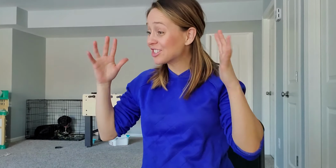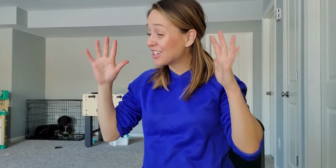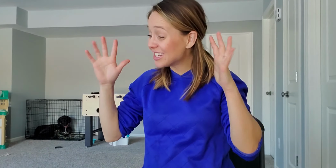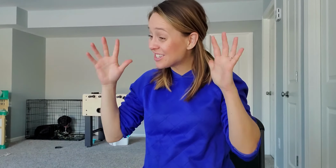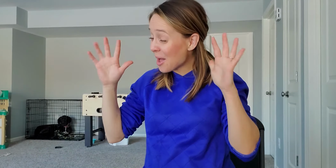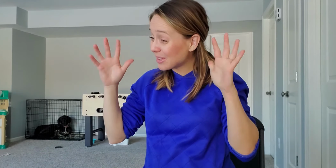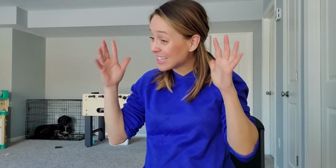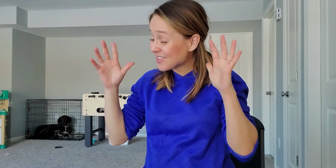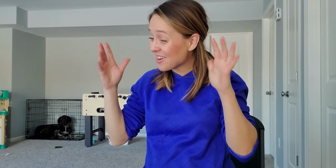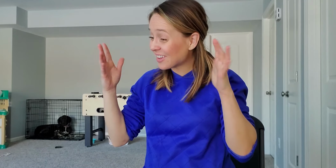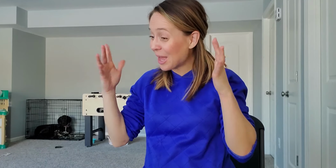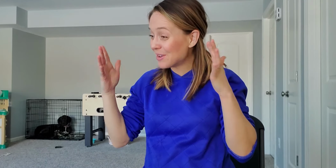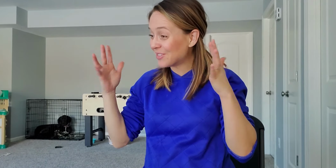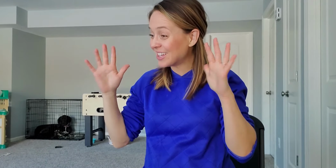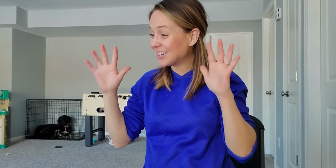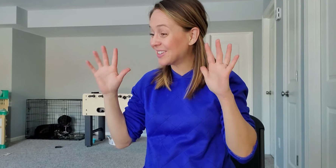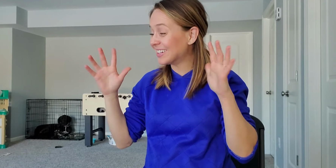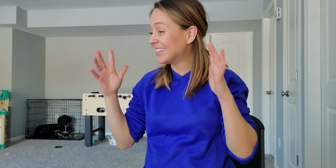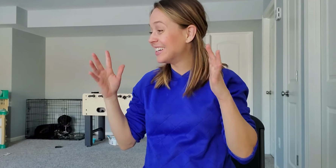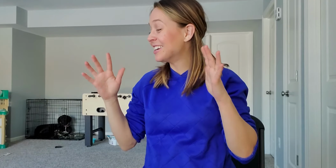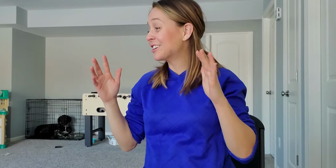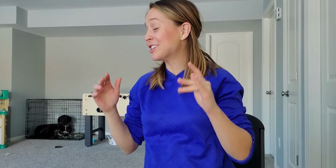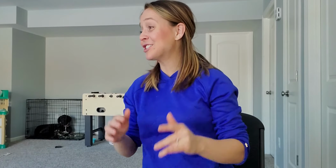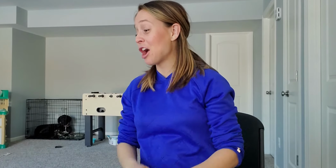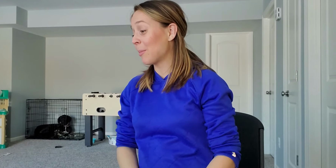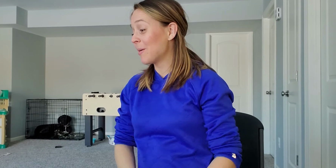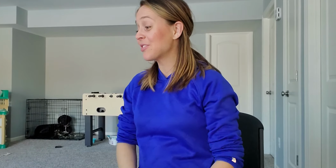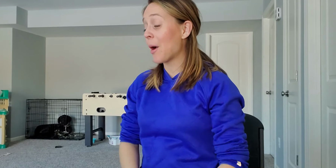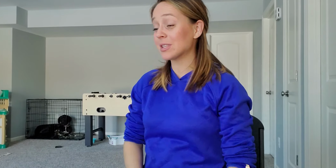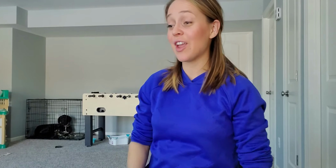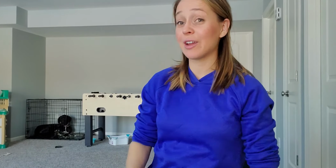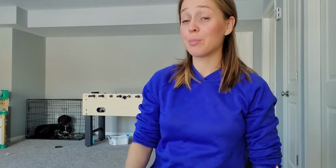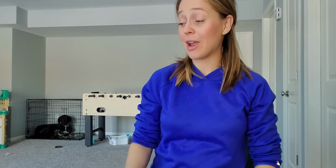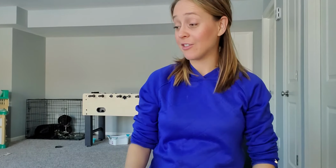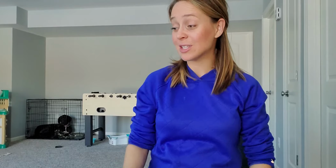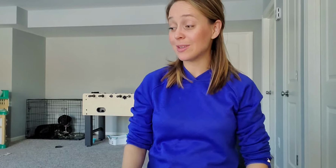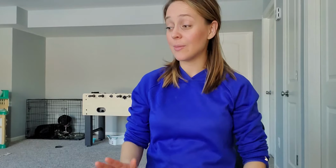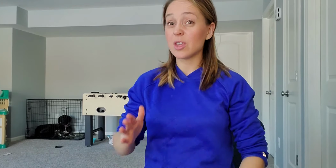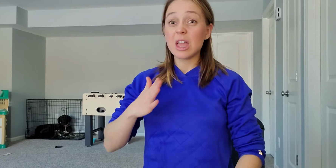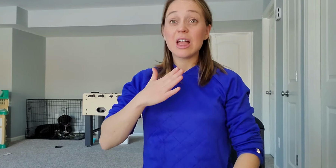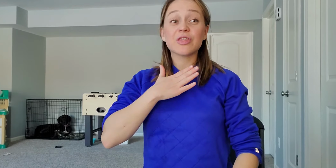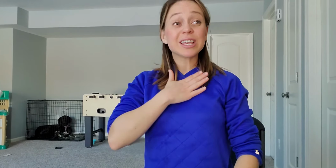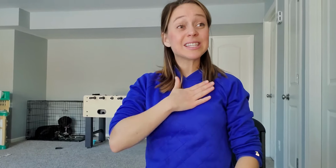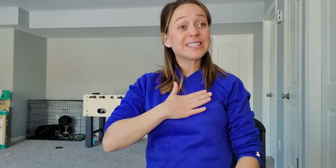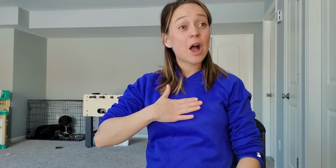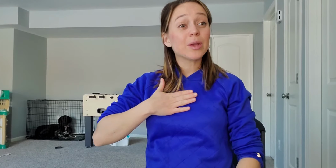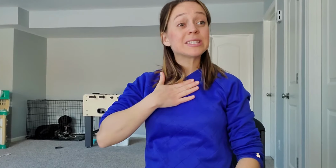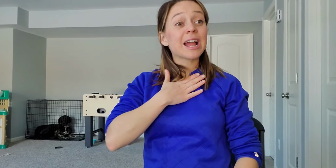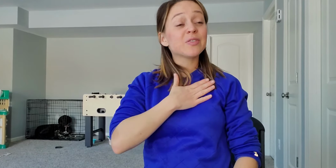Good job, Alyssa. We're all clapping for you. Good job. That was very brave. Just a minute. This is how we sign the